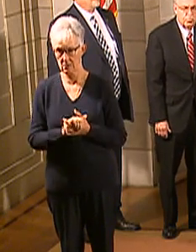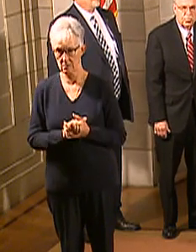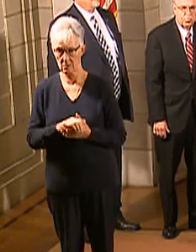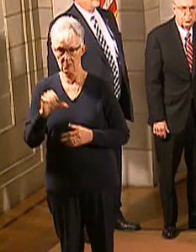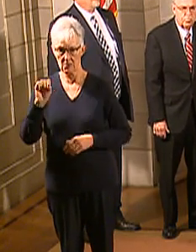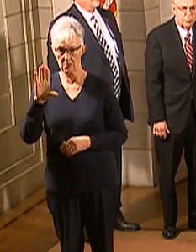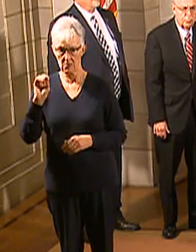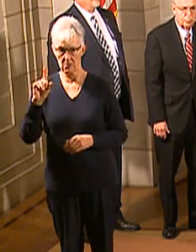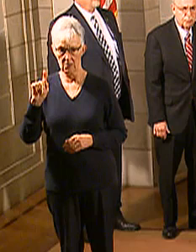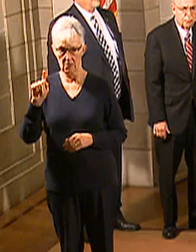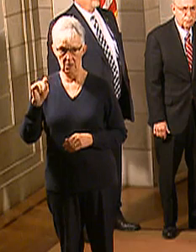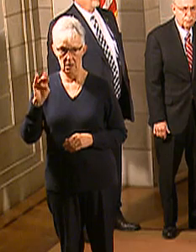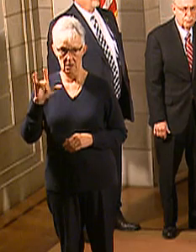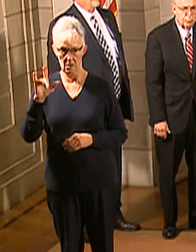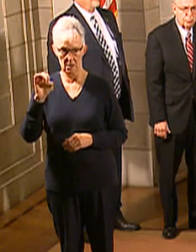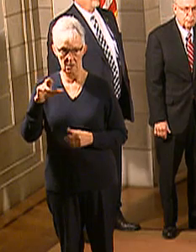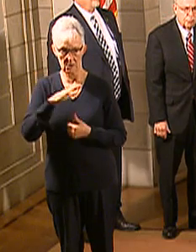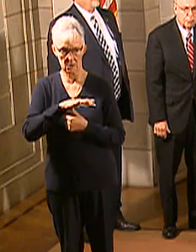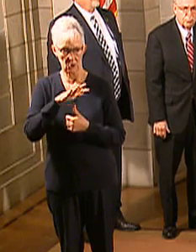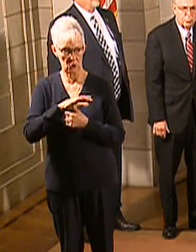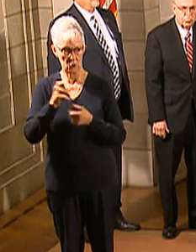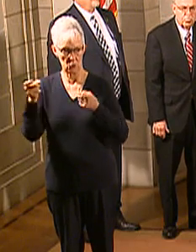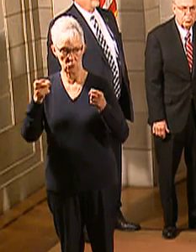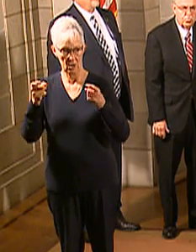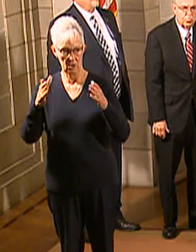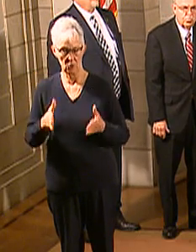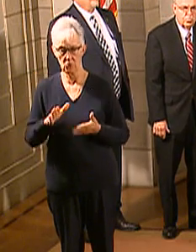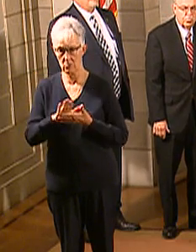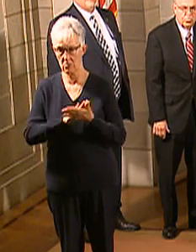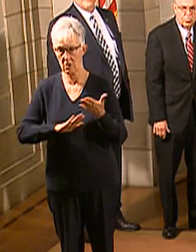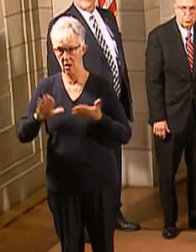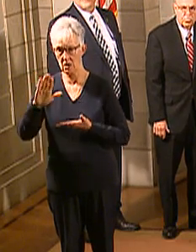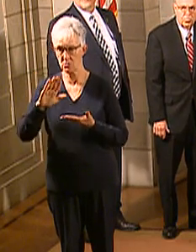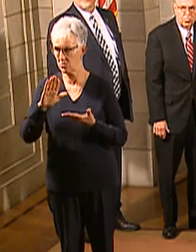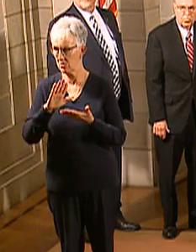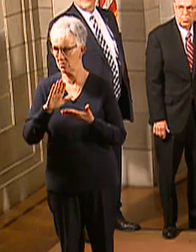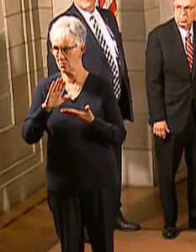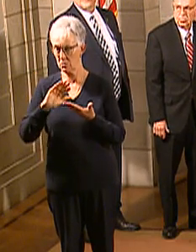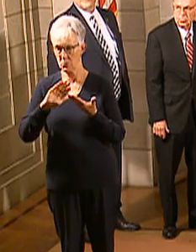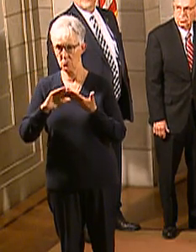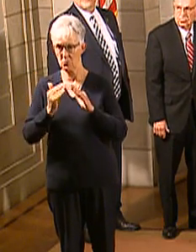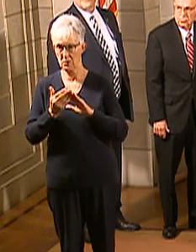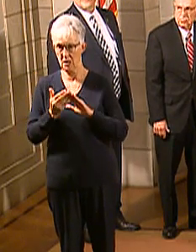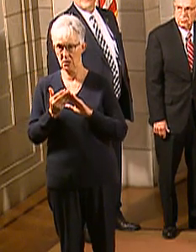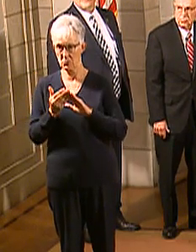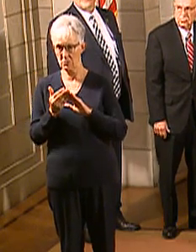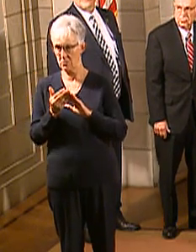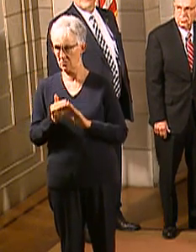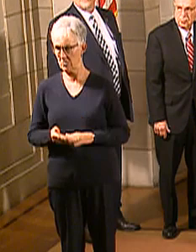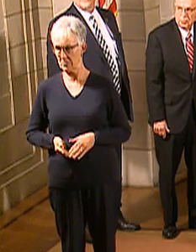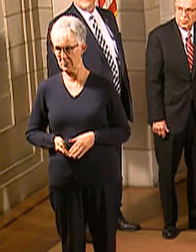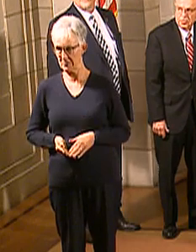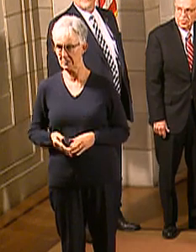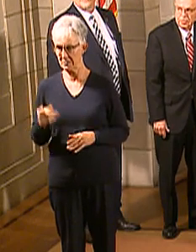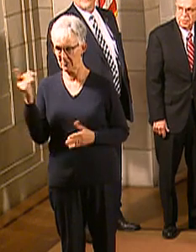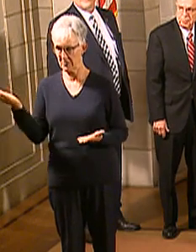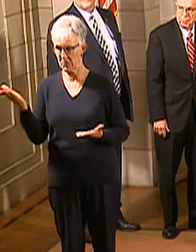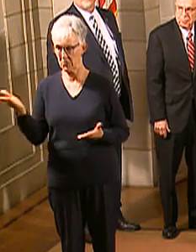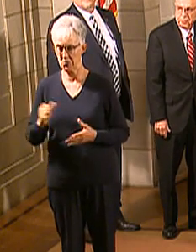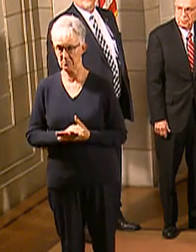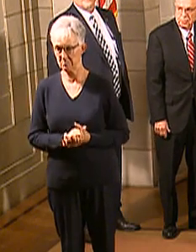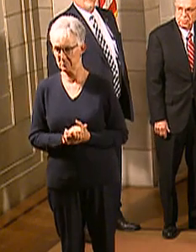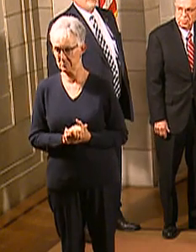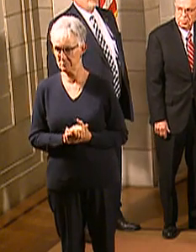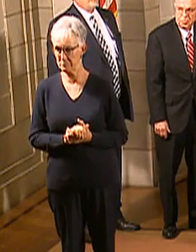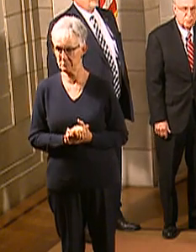Miller, Senior Director of College Communications for Central Community College. Where is Scott? Oh, over there, over on the other side, there we